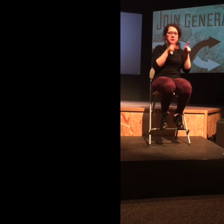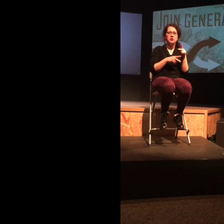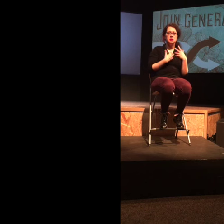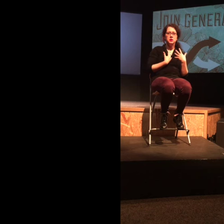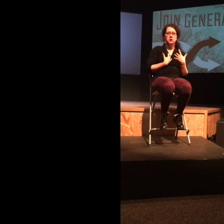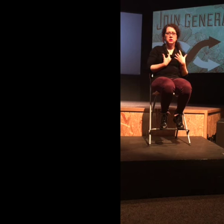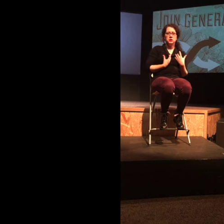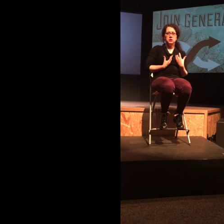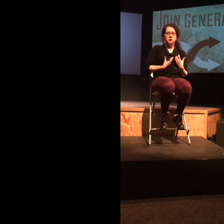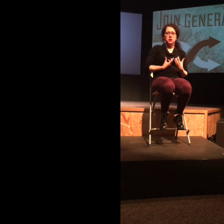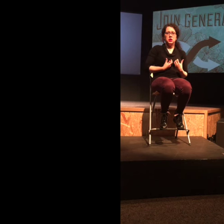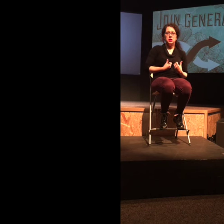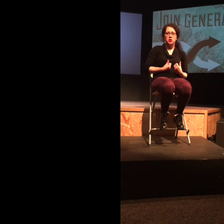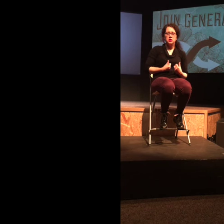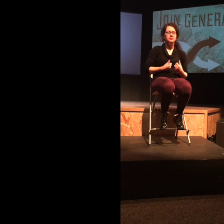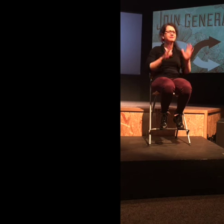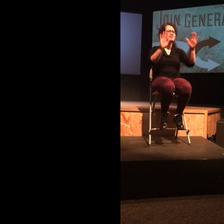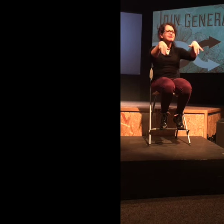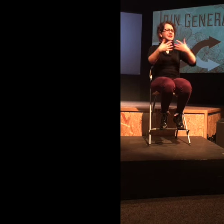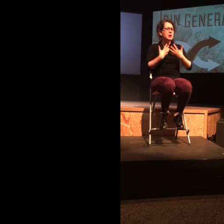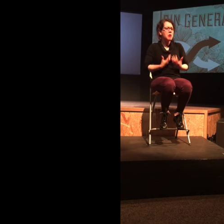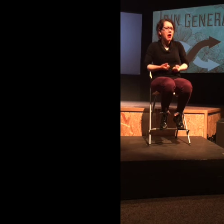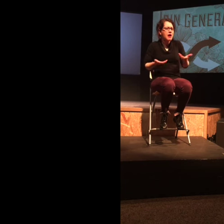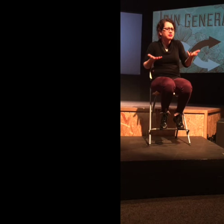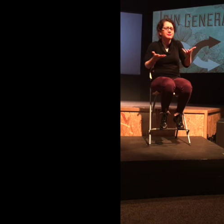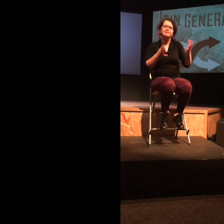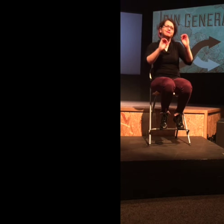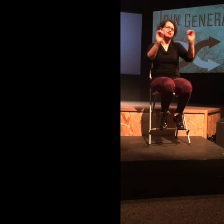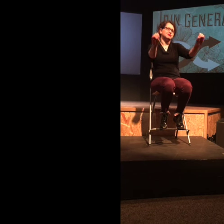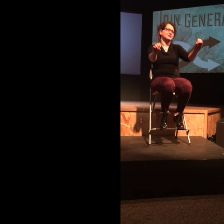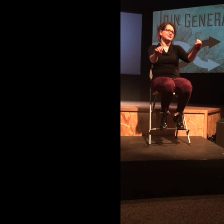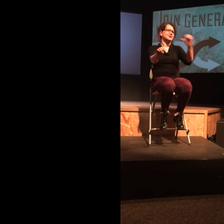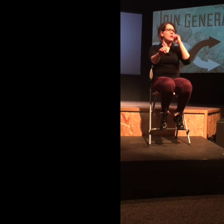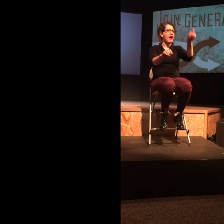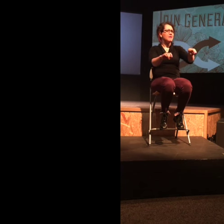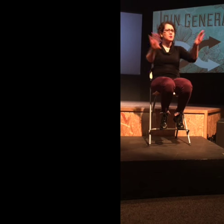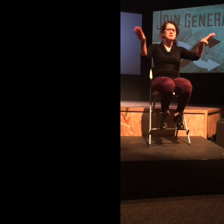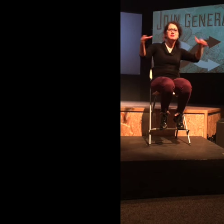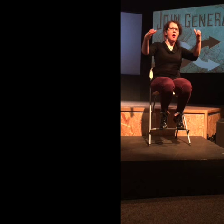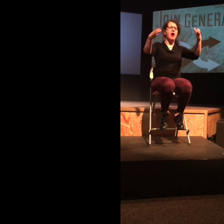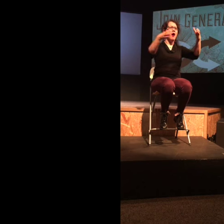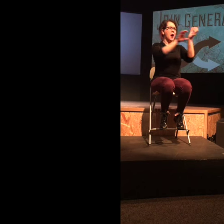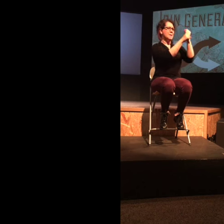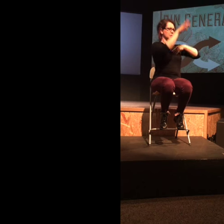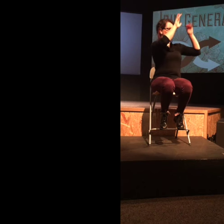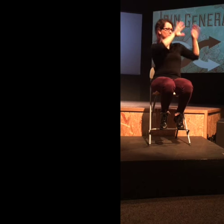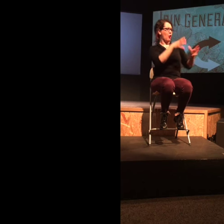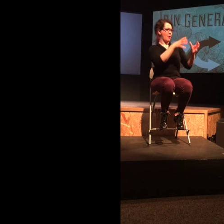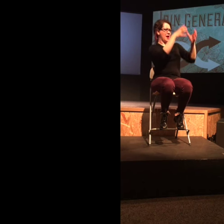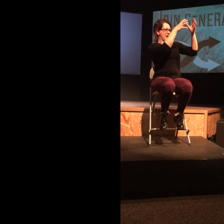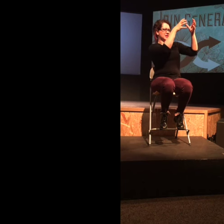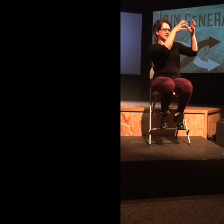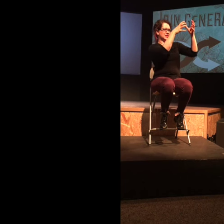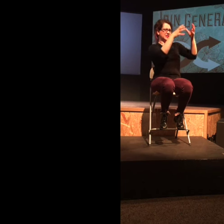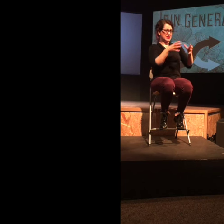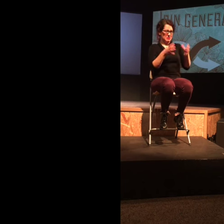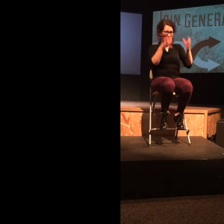we don't have to be depressed here, right? Right. Perfect. We were unified as we build snowmans. Snowmans?